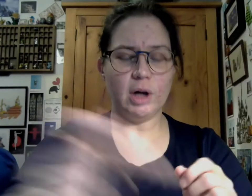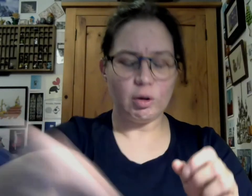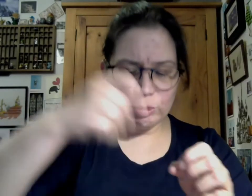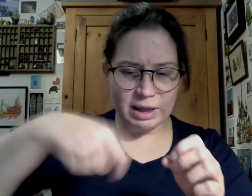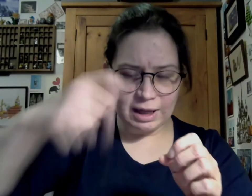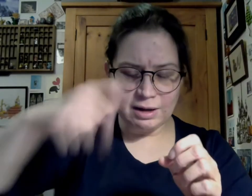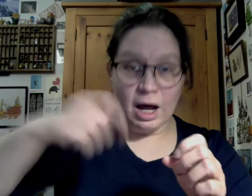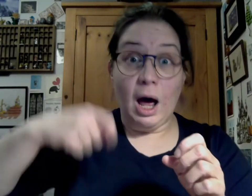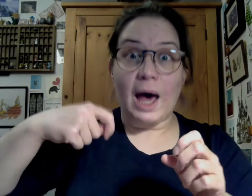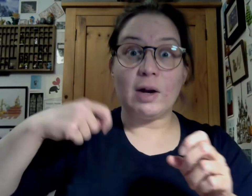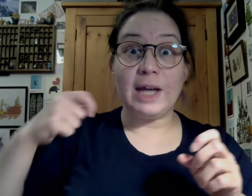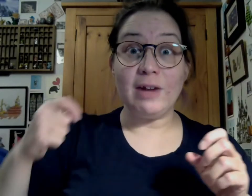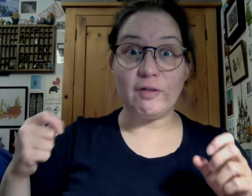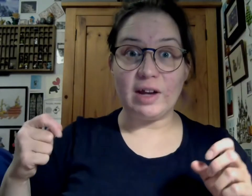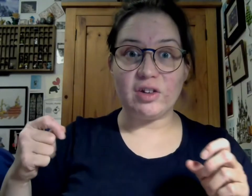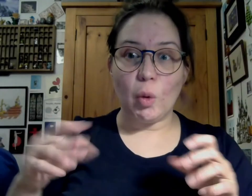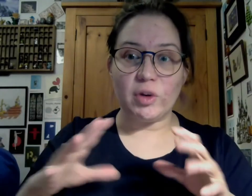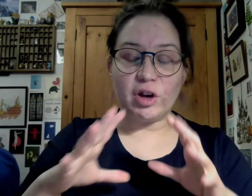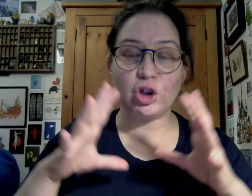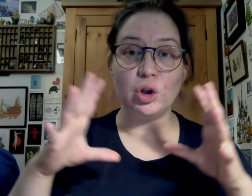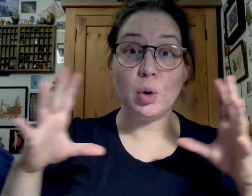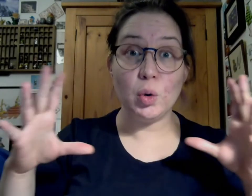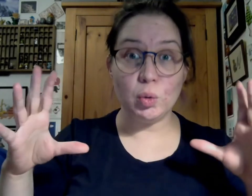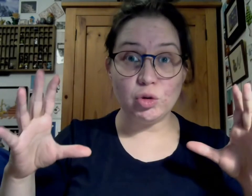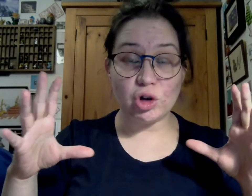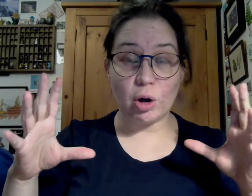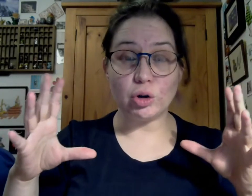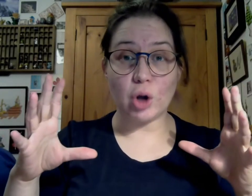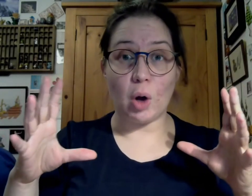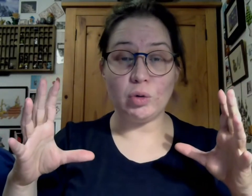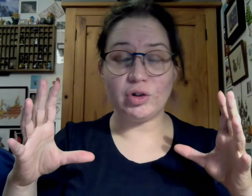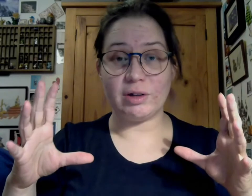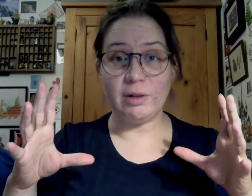Third time. Third time's huge golden fish.